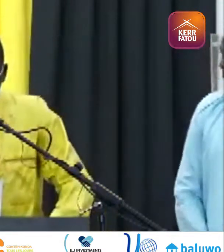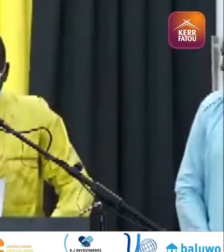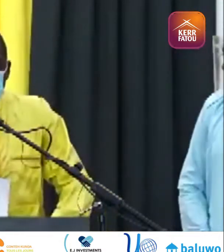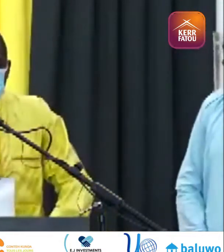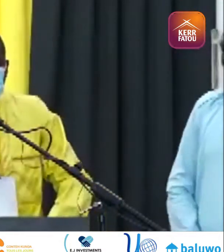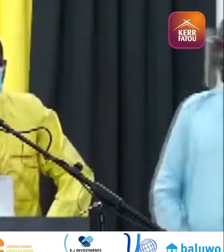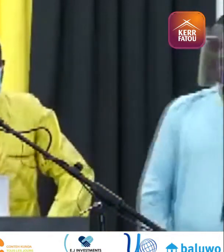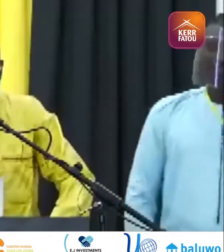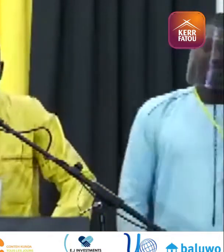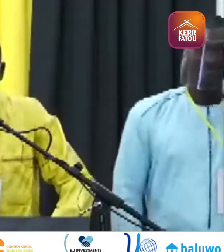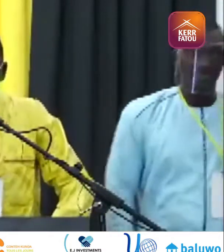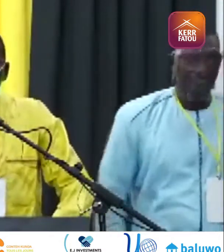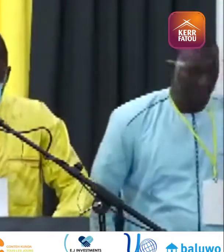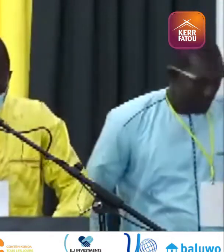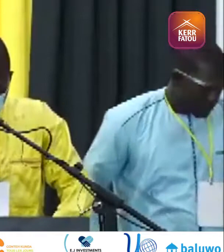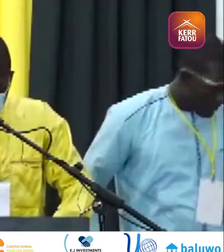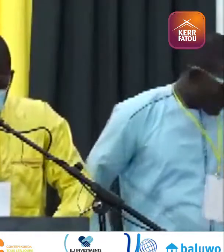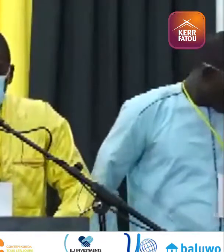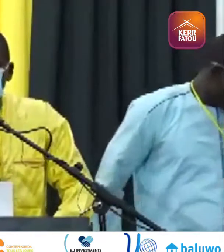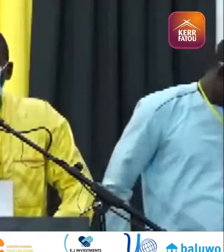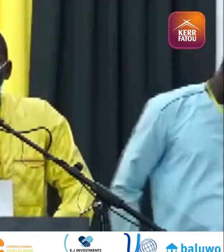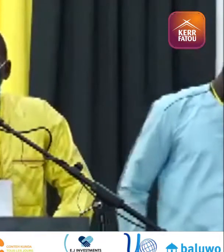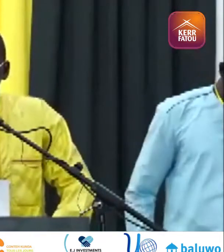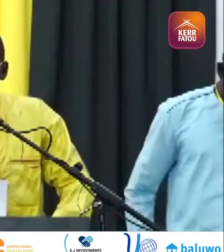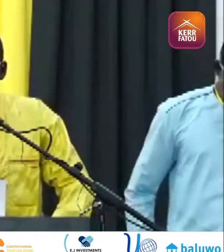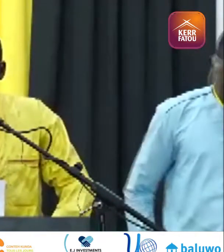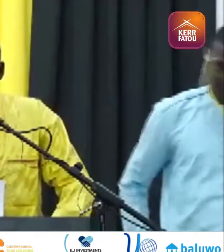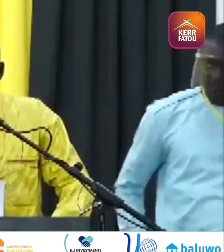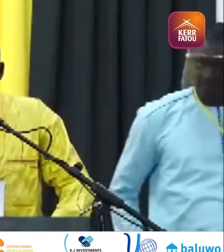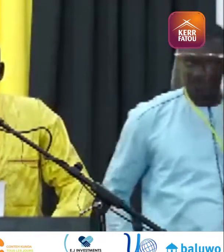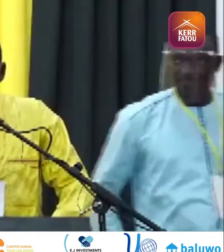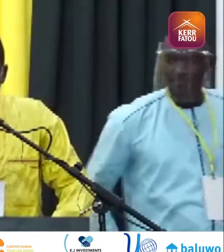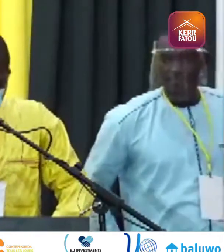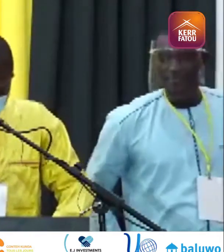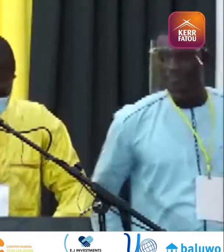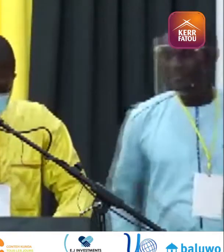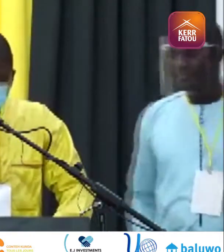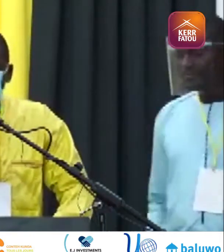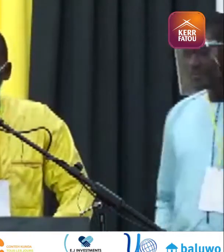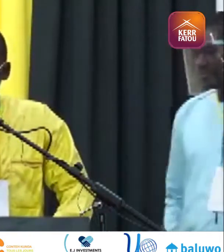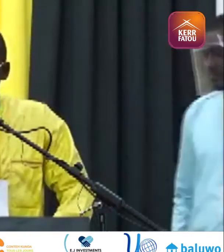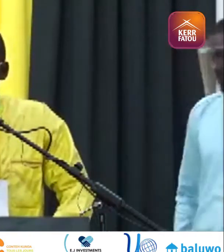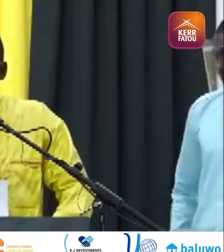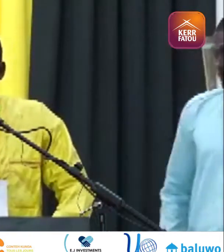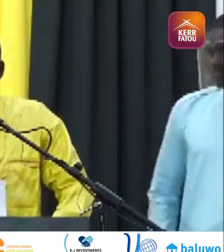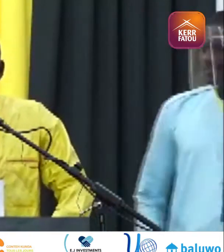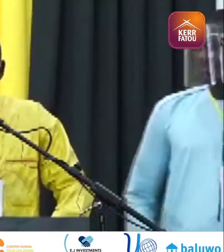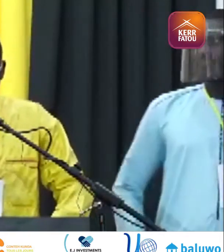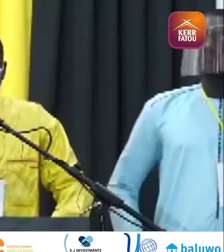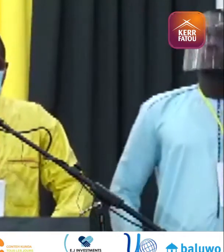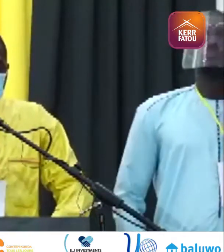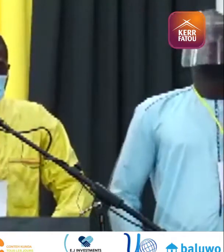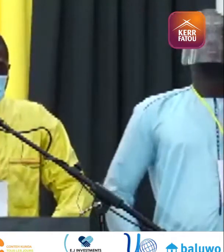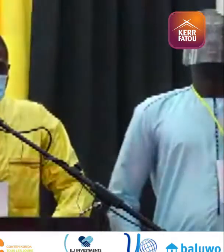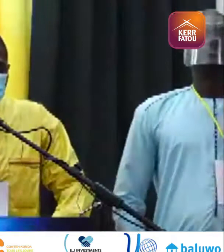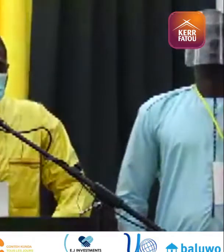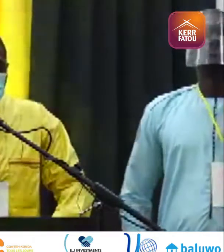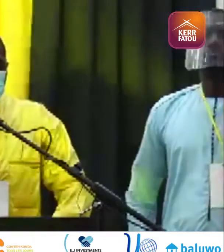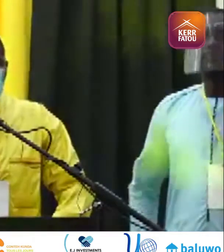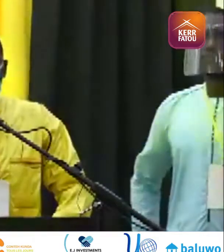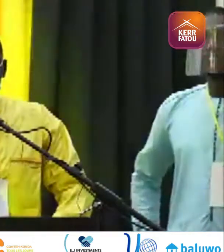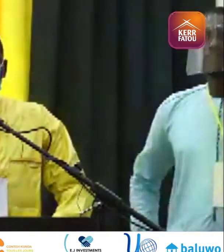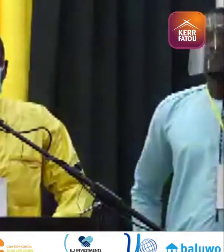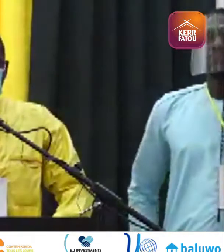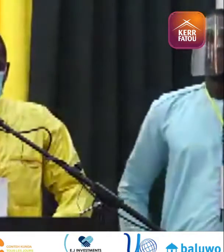I come back here and welcome you to tomorrow. Minna Honorable Alaji S. Dabo, I bank here okay. Bunda